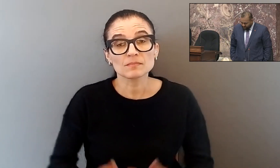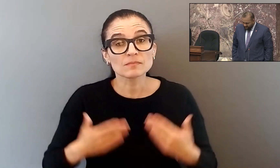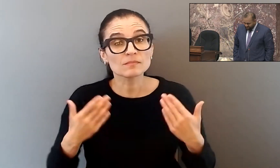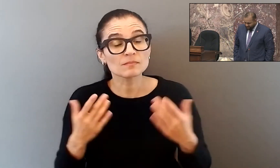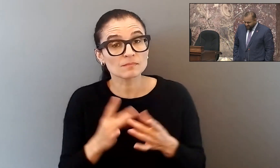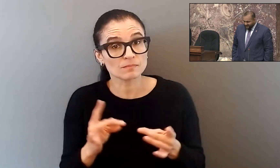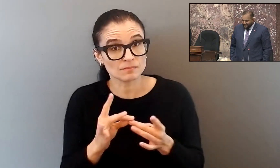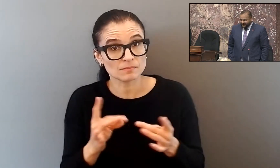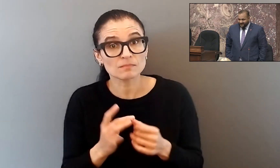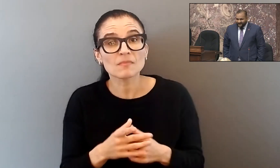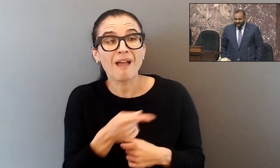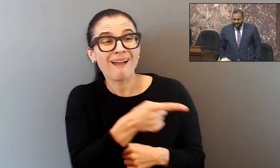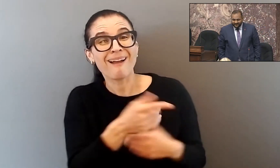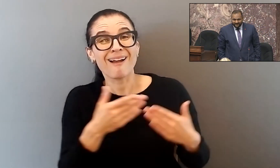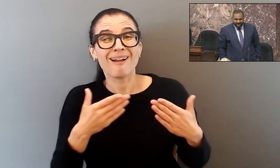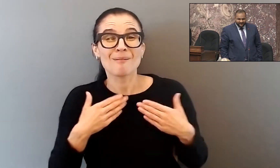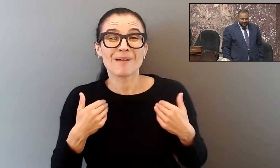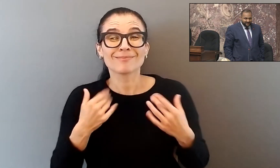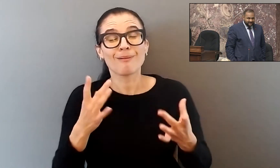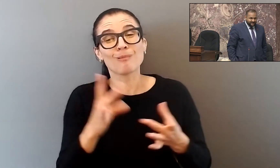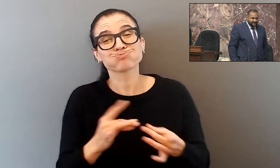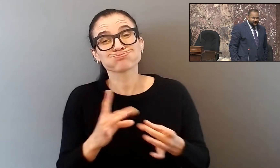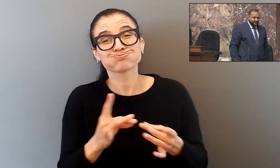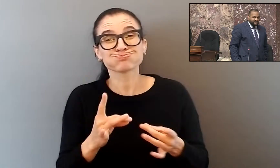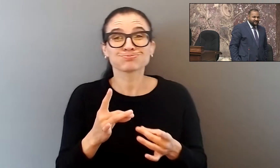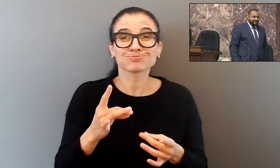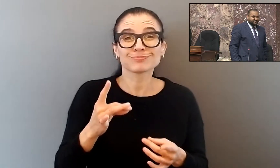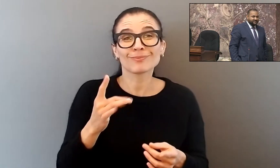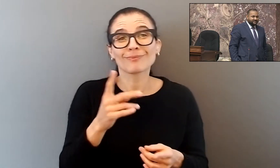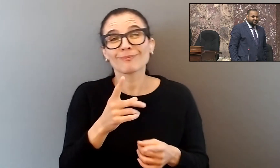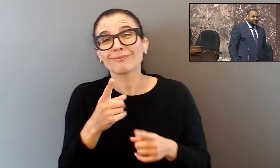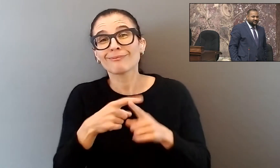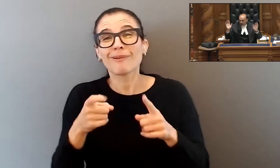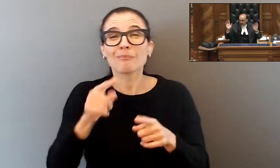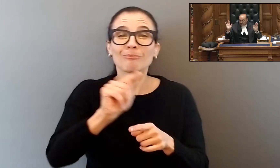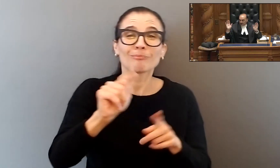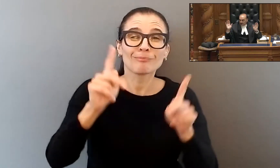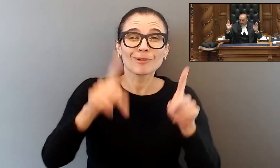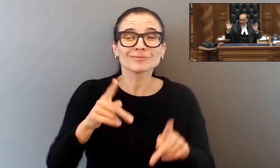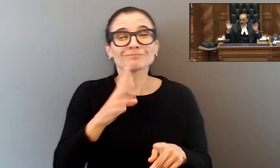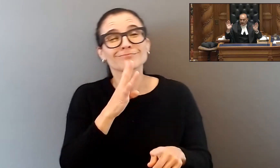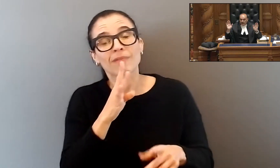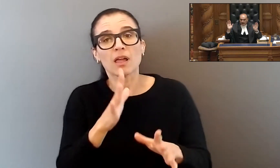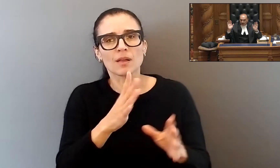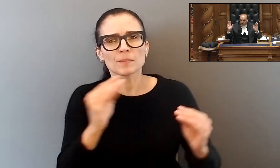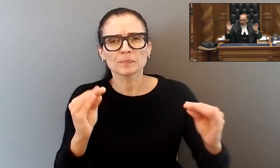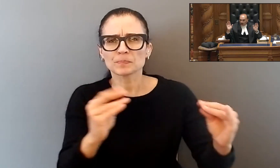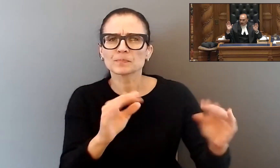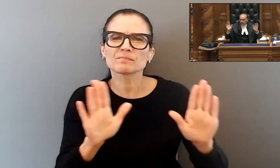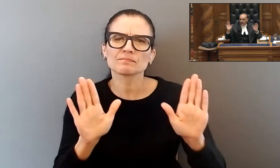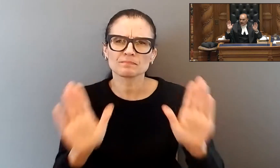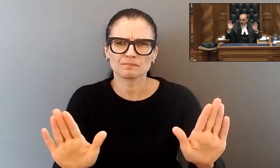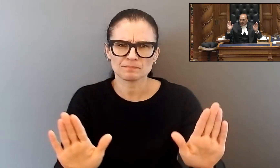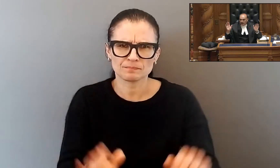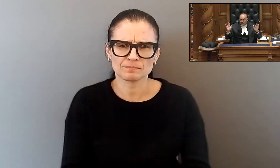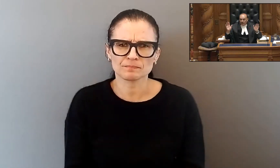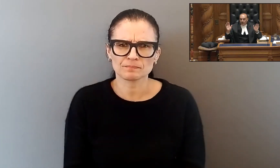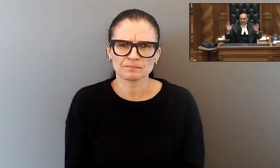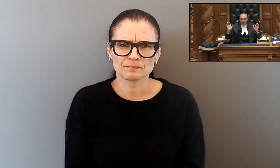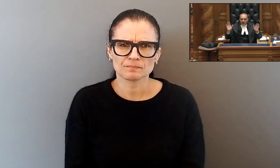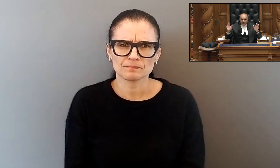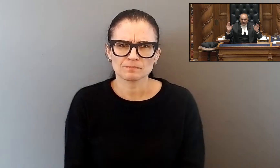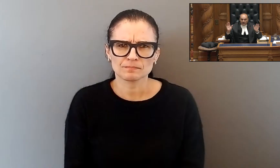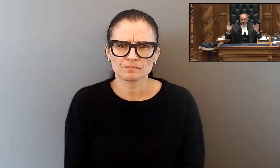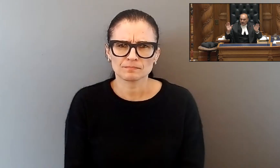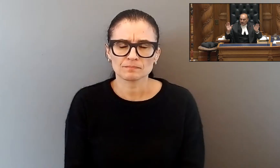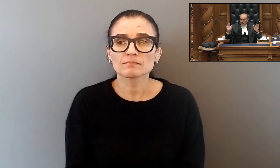his interests. Member, both sides. Be careful, be respectful to